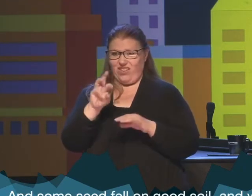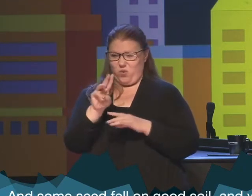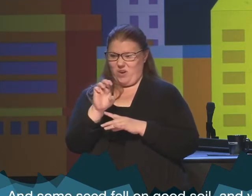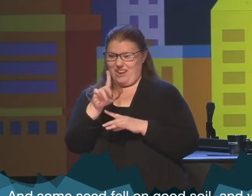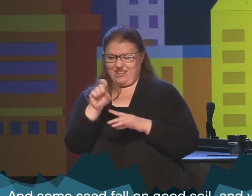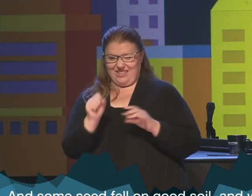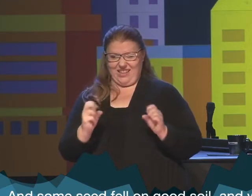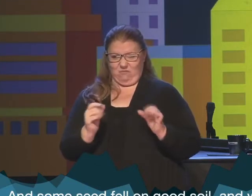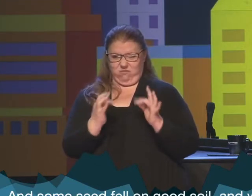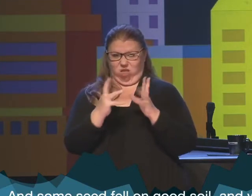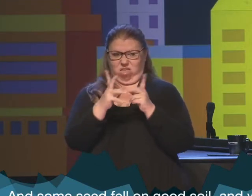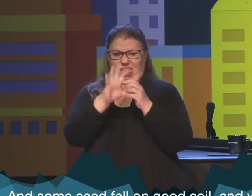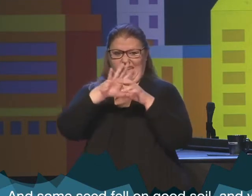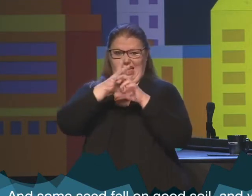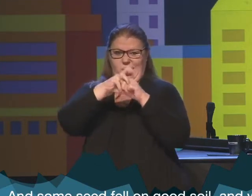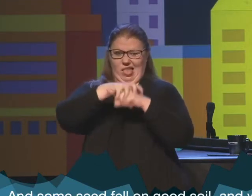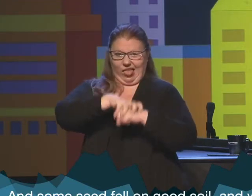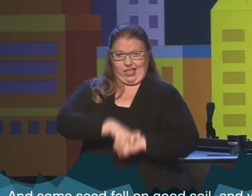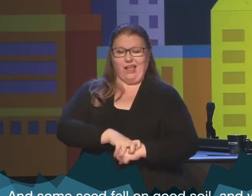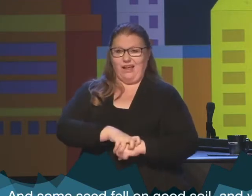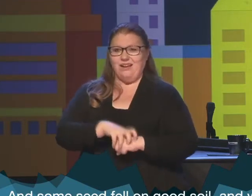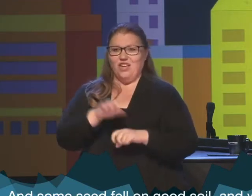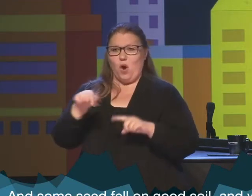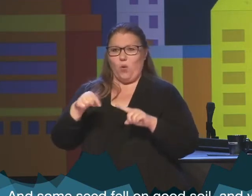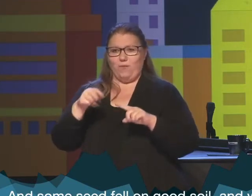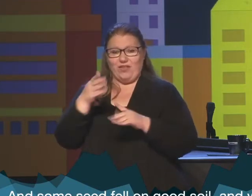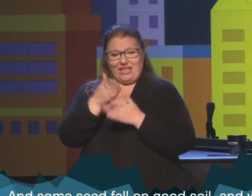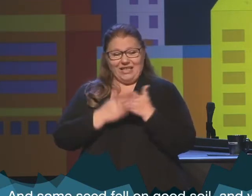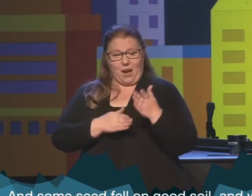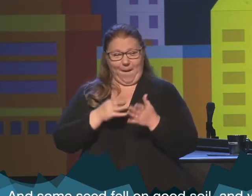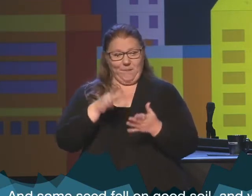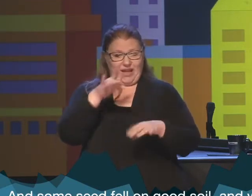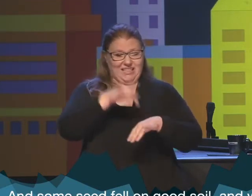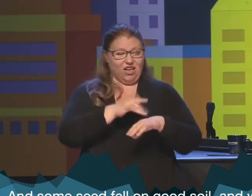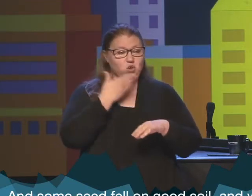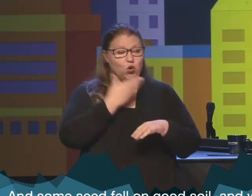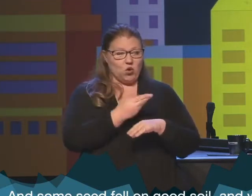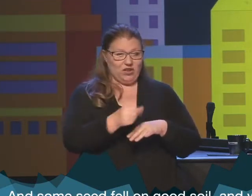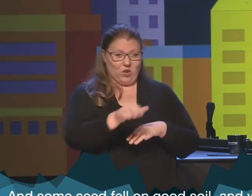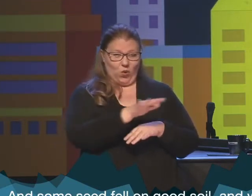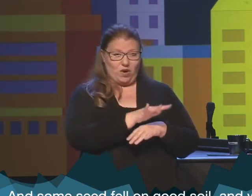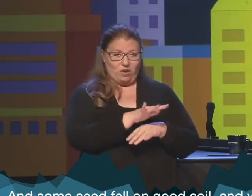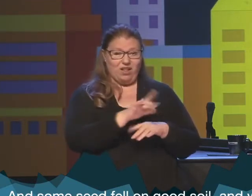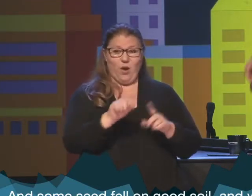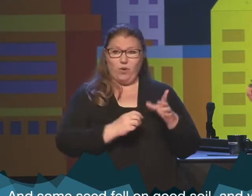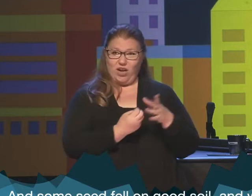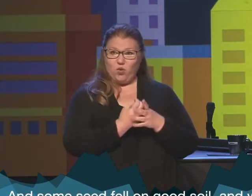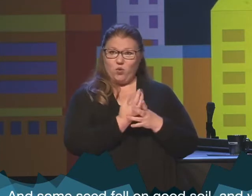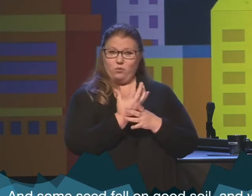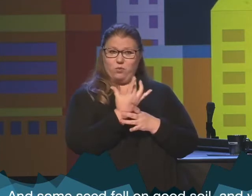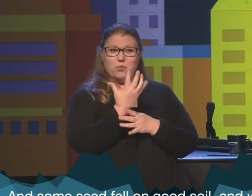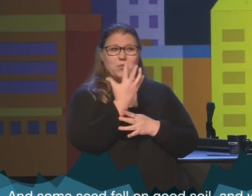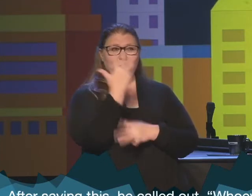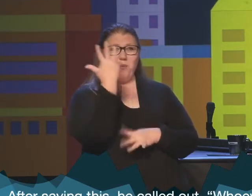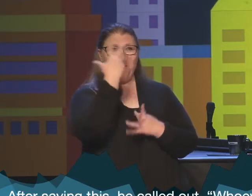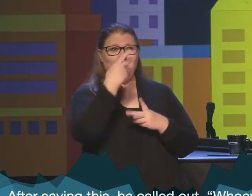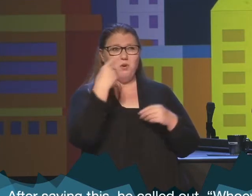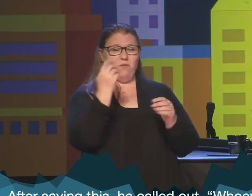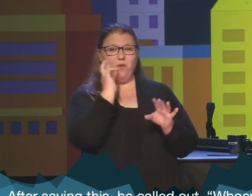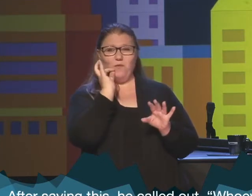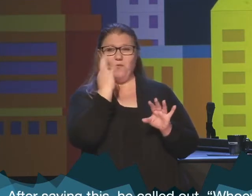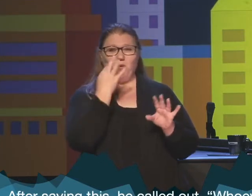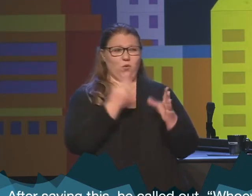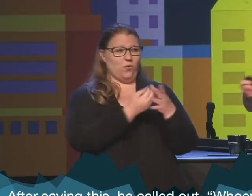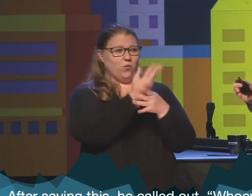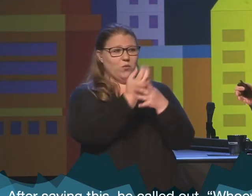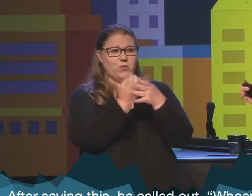fell on good soil. And when it grew, it produced fruit 100-fold. And after saying this, he called